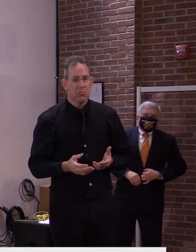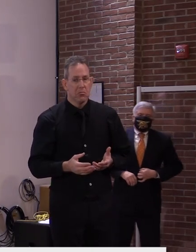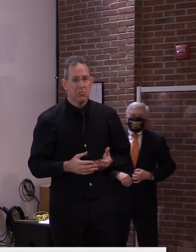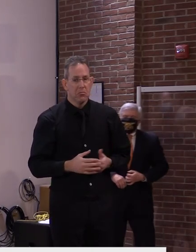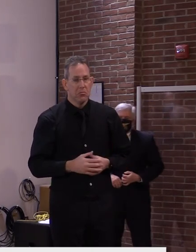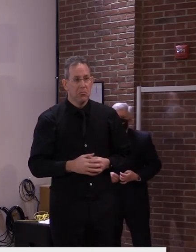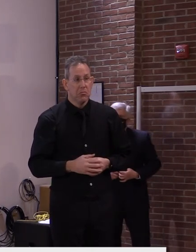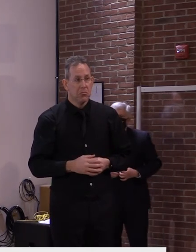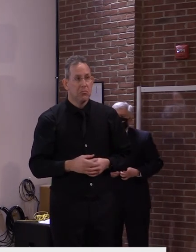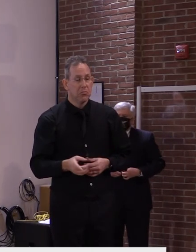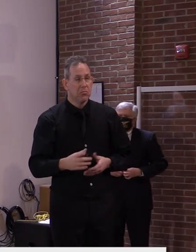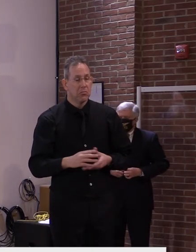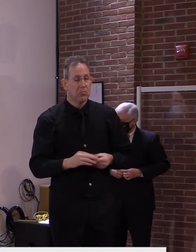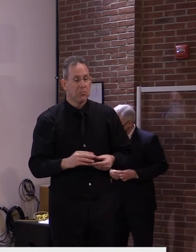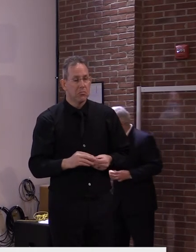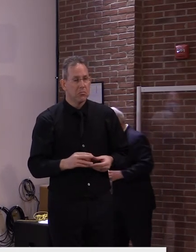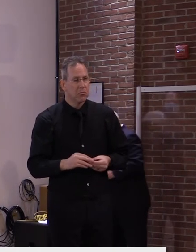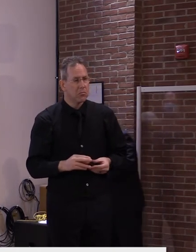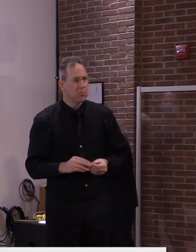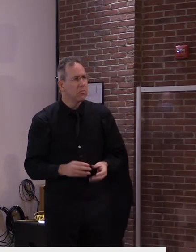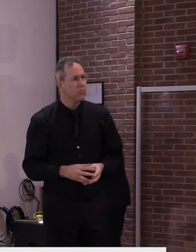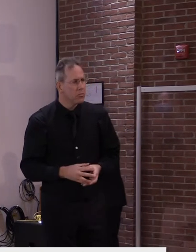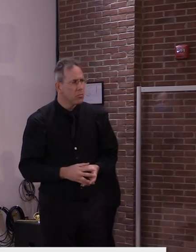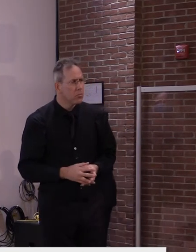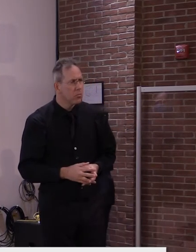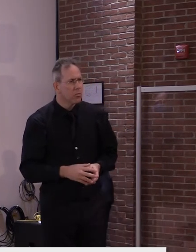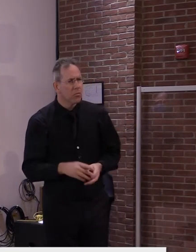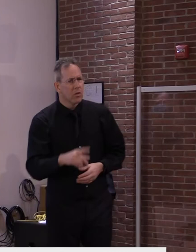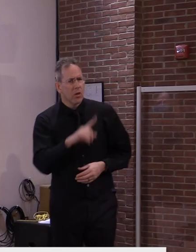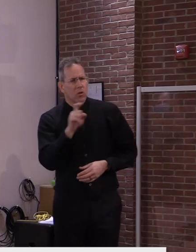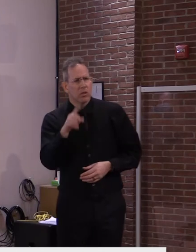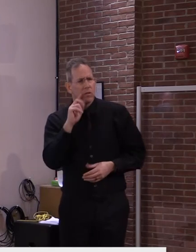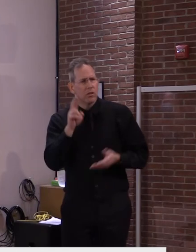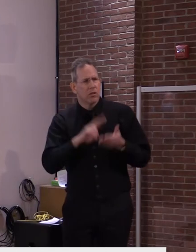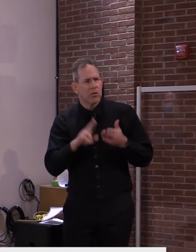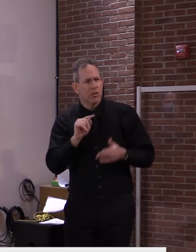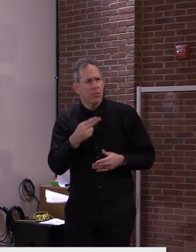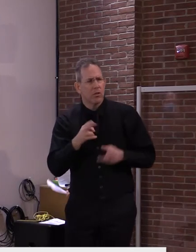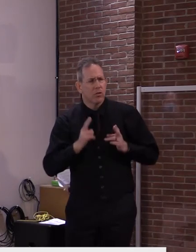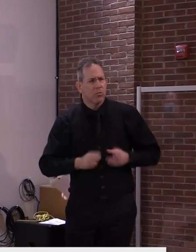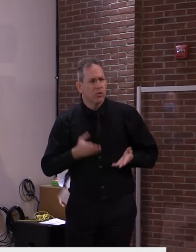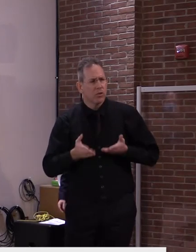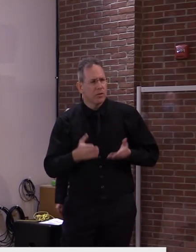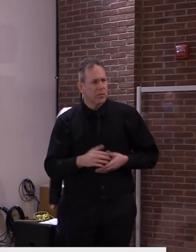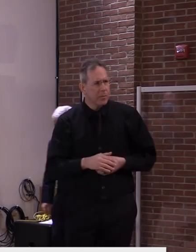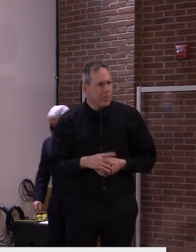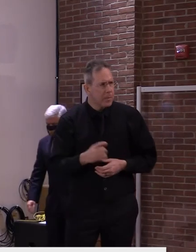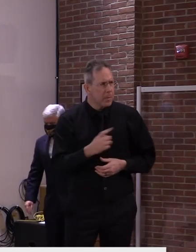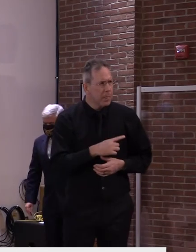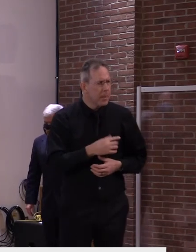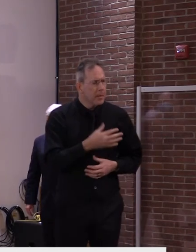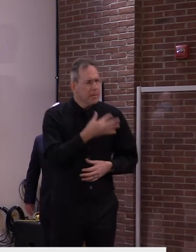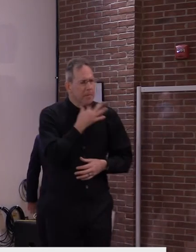I think they're both for Secretary Smith. The first is, I wonder if you could clarify, you talked about extra